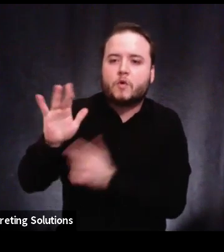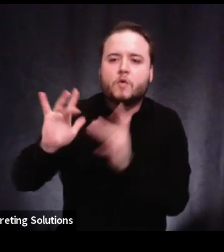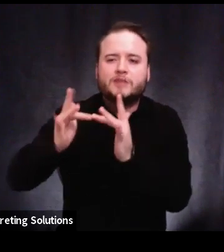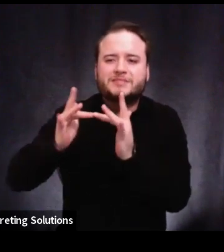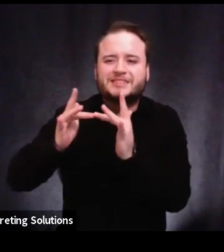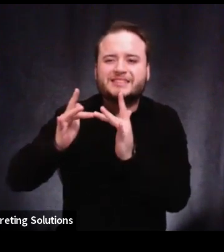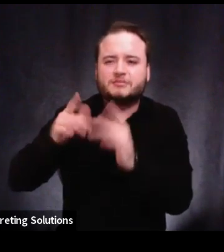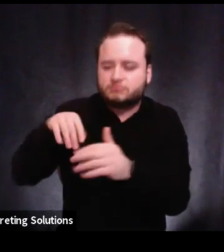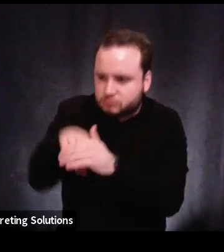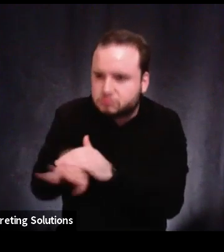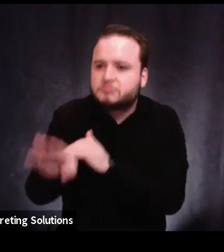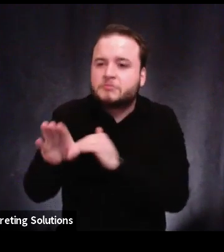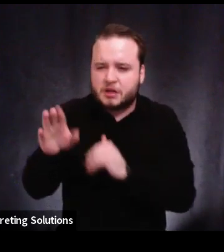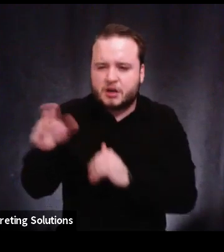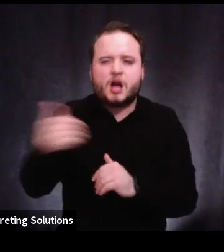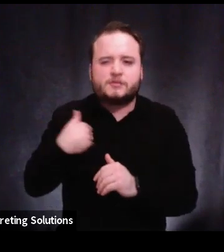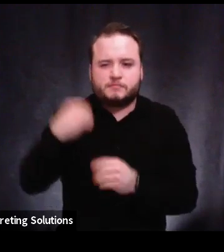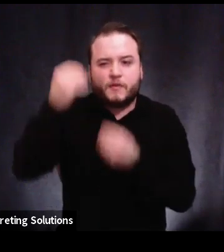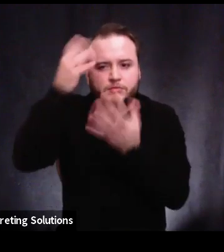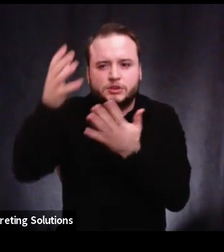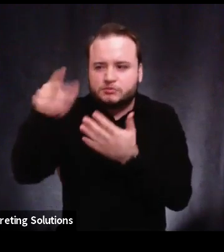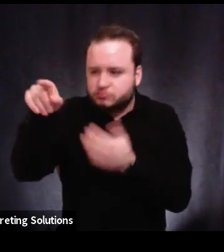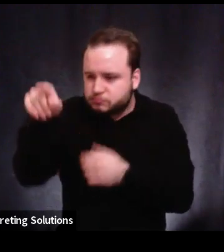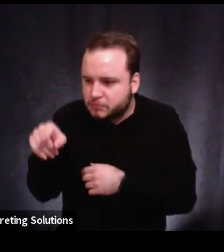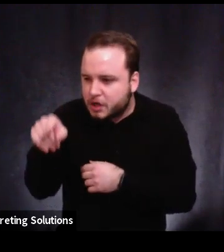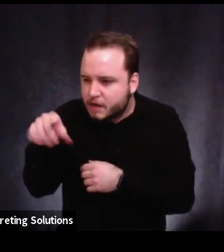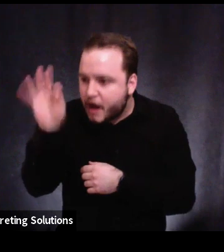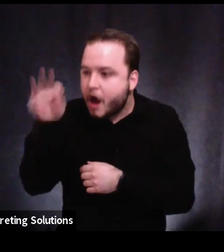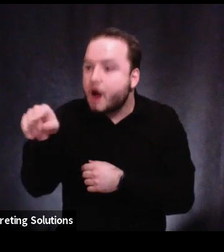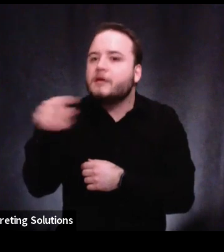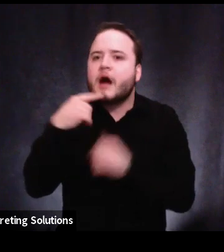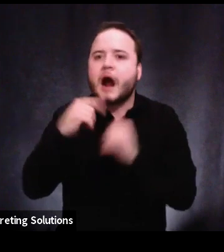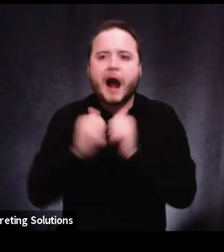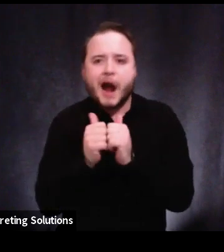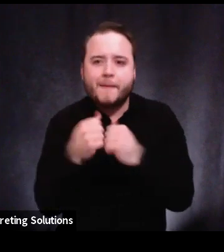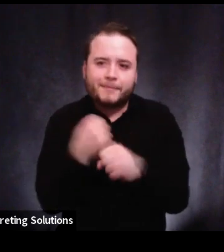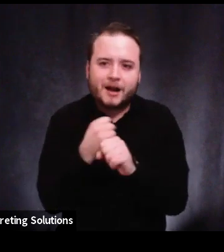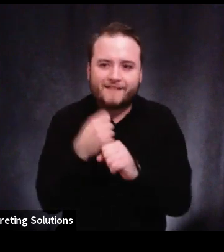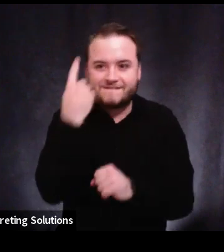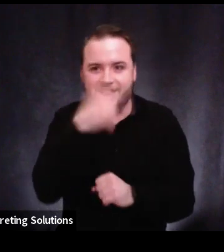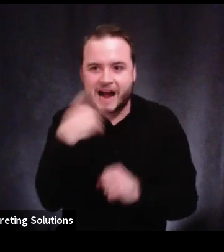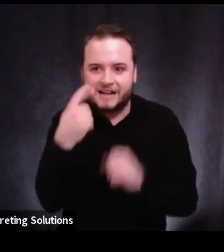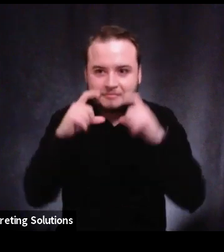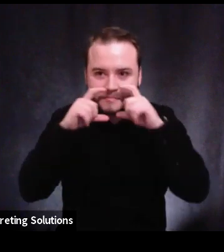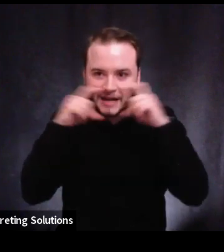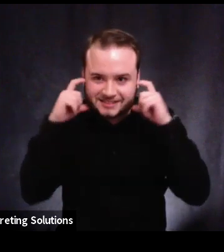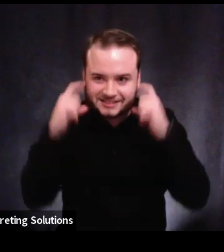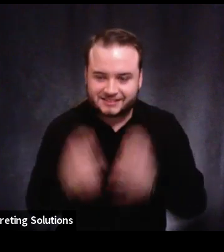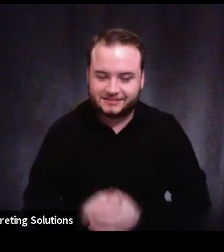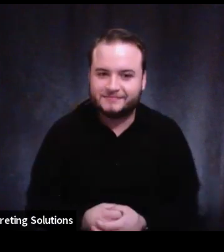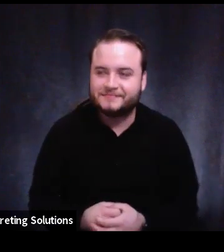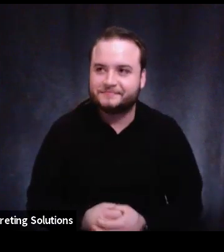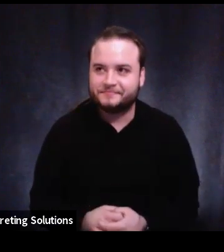The Centers for Disease Control and Prevention website also has this information. Most fabric